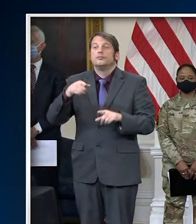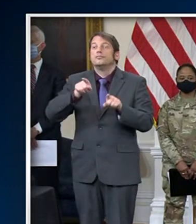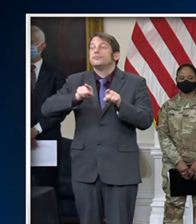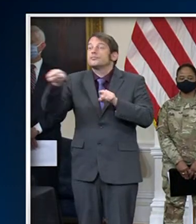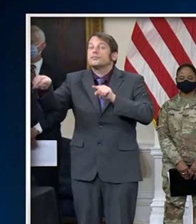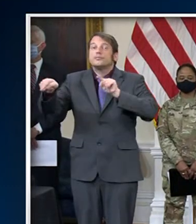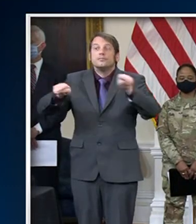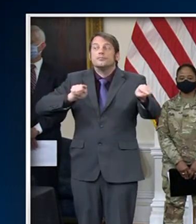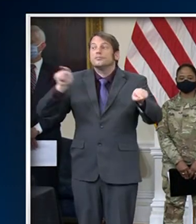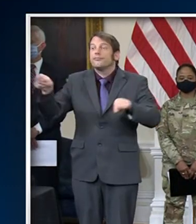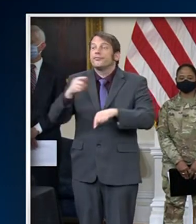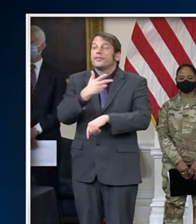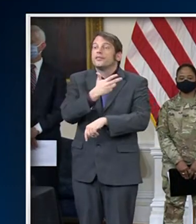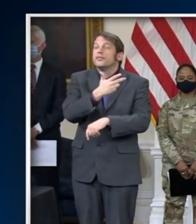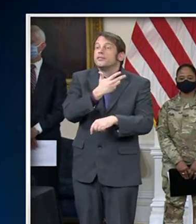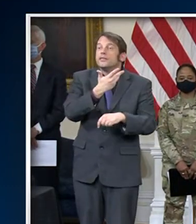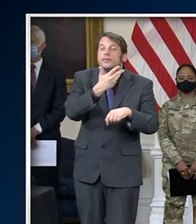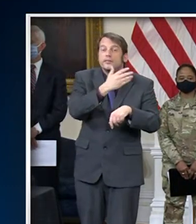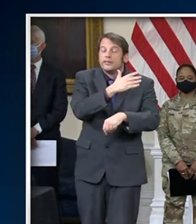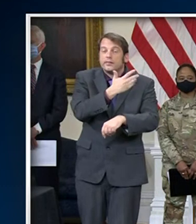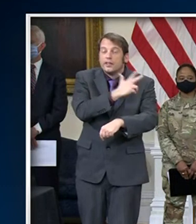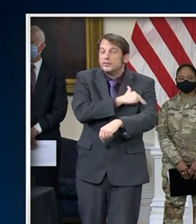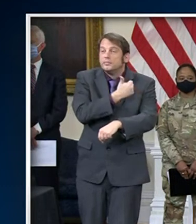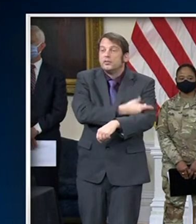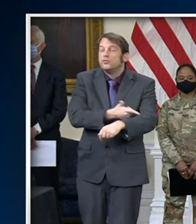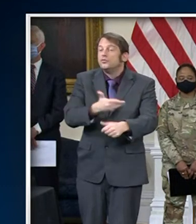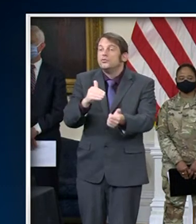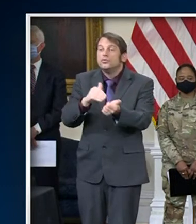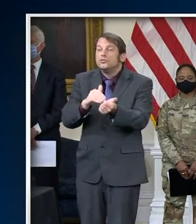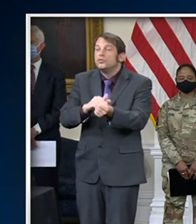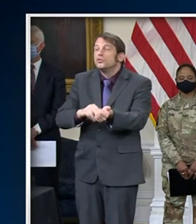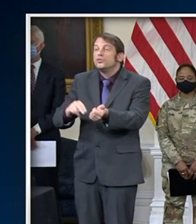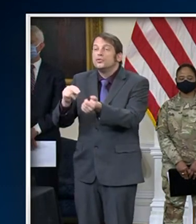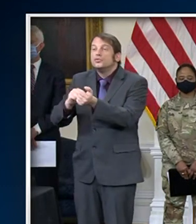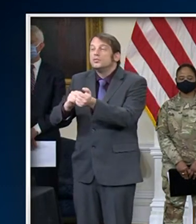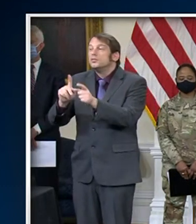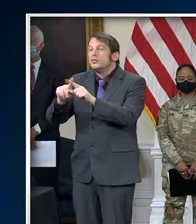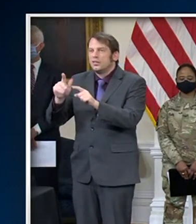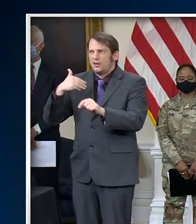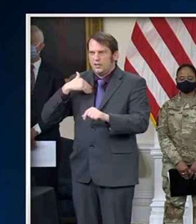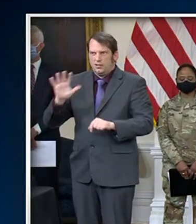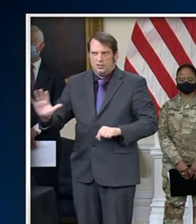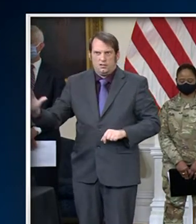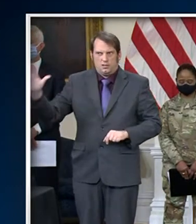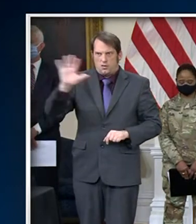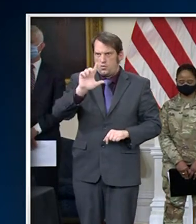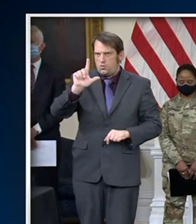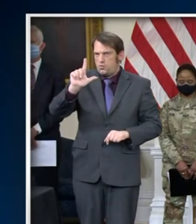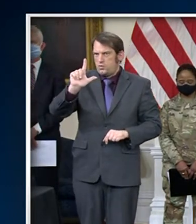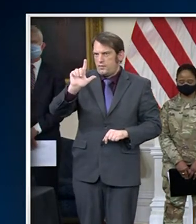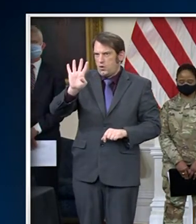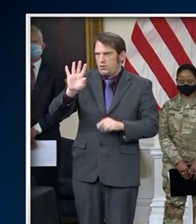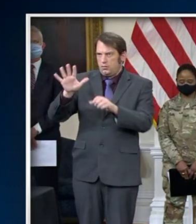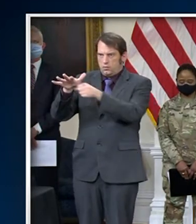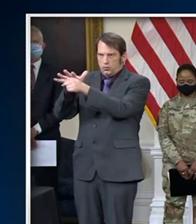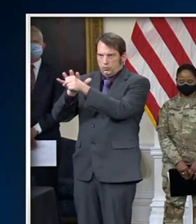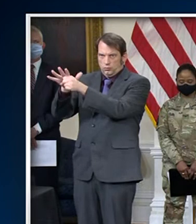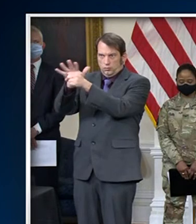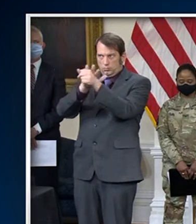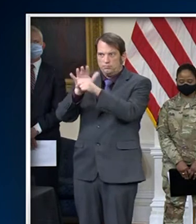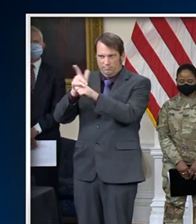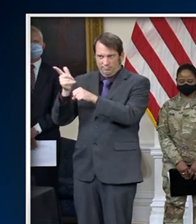workers and to 24 local health departments for them to vaccinate their own